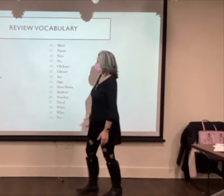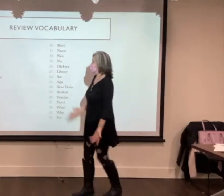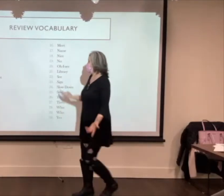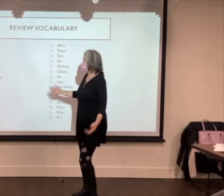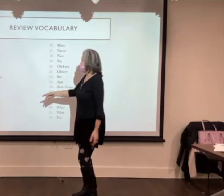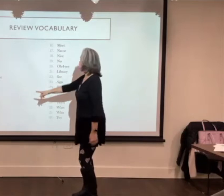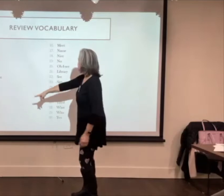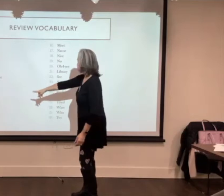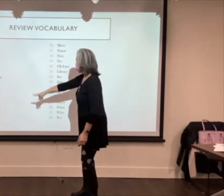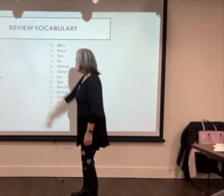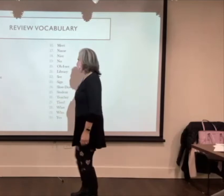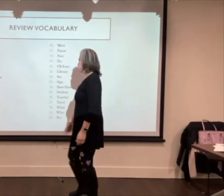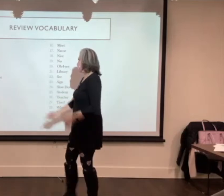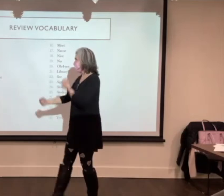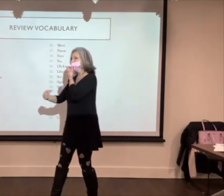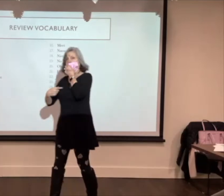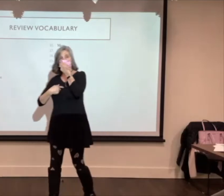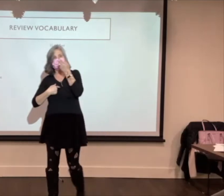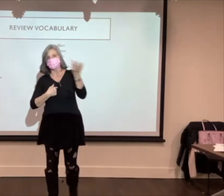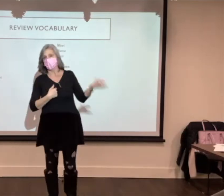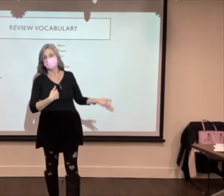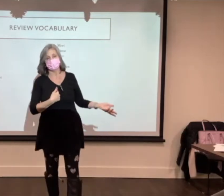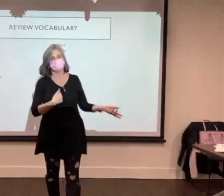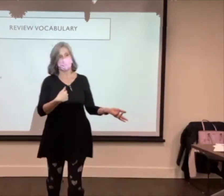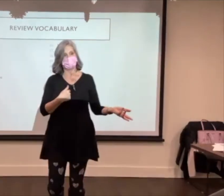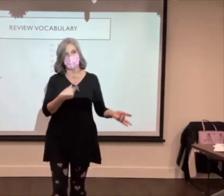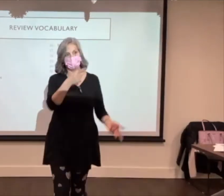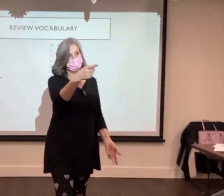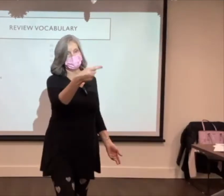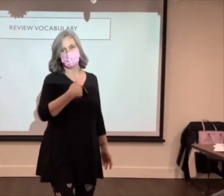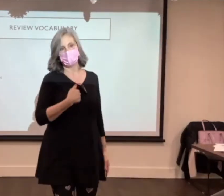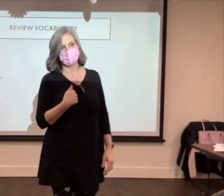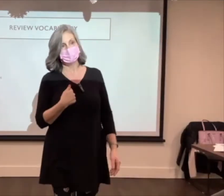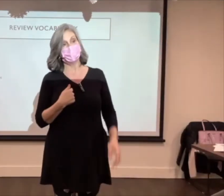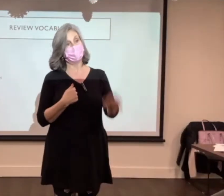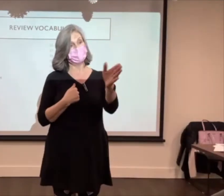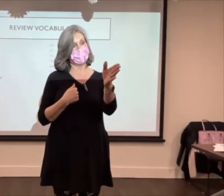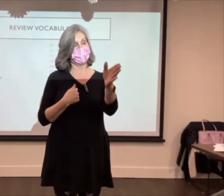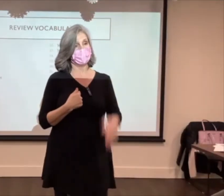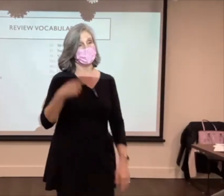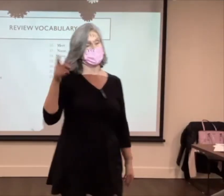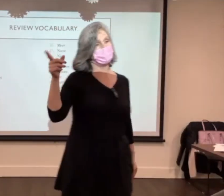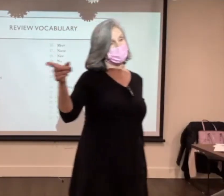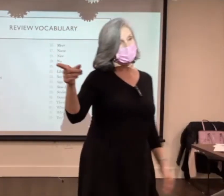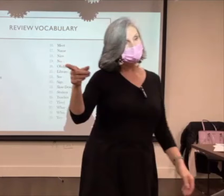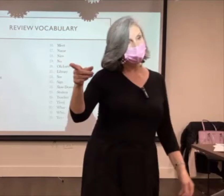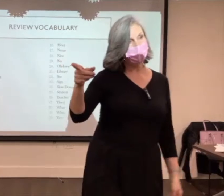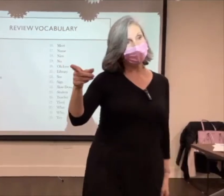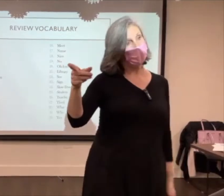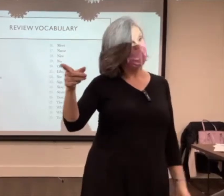just what they do. Okay, me, pretty obvious, right? Not you, me. Now, if I'm looking over here and I'm pointing over there, it's he